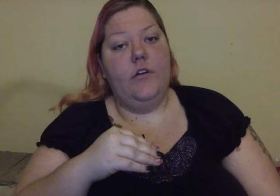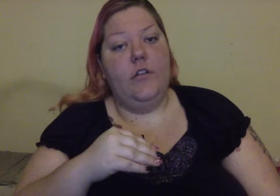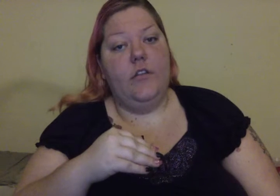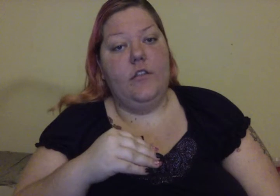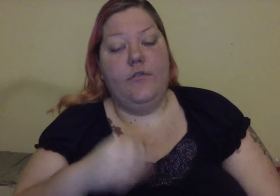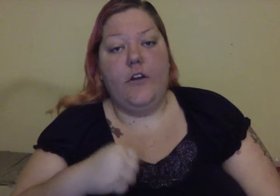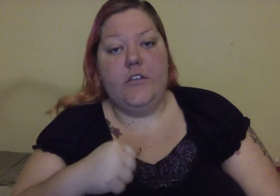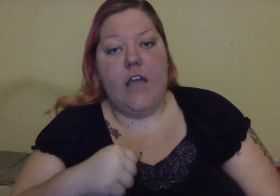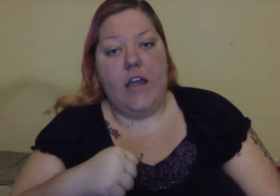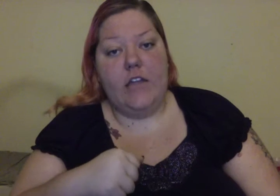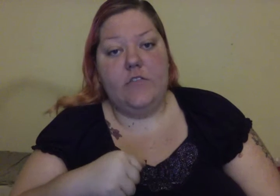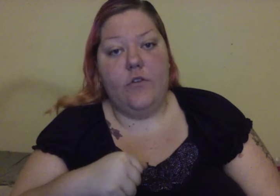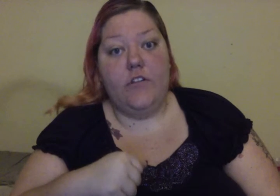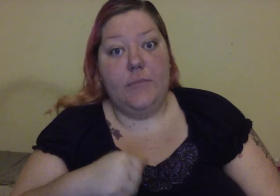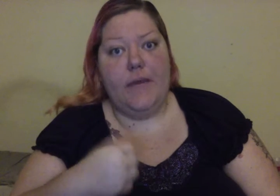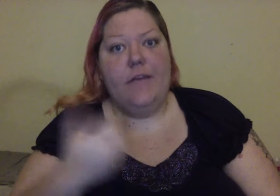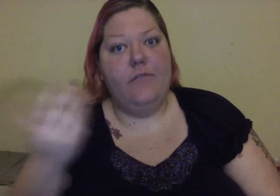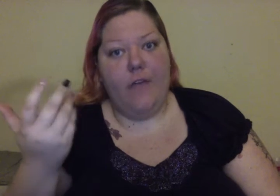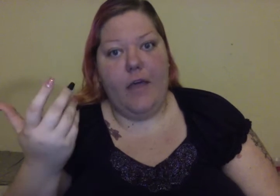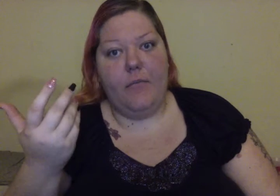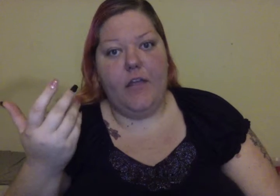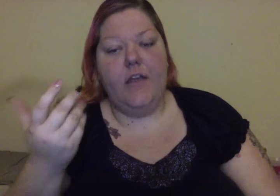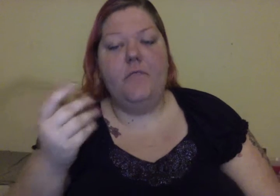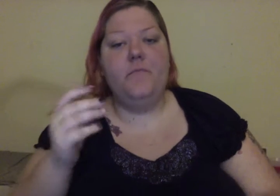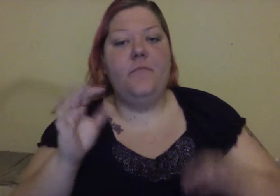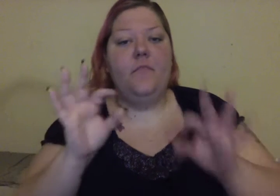the first sign is going to be family.